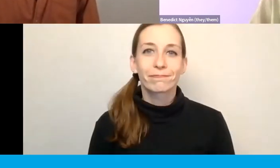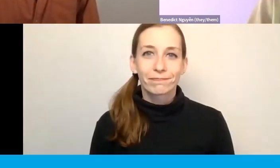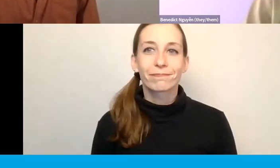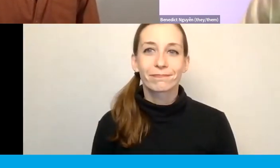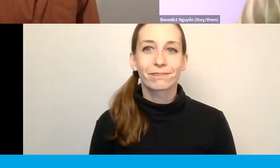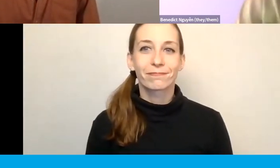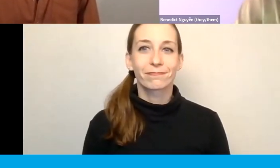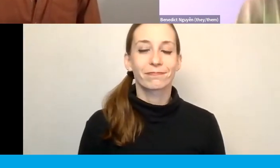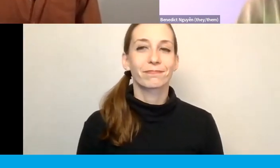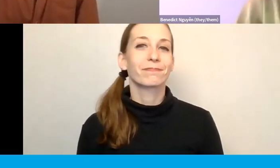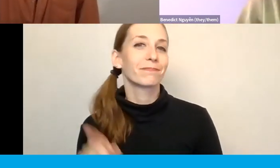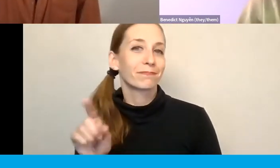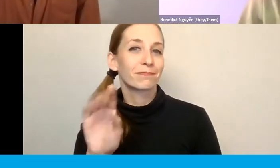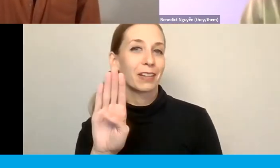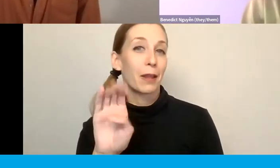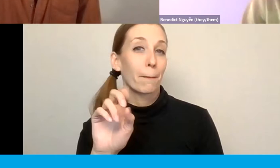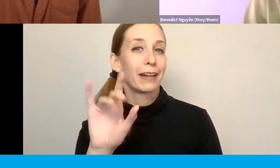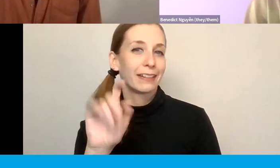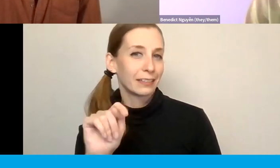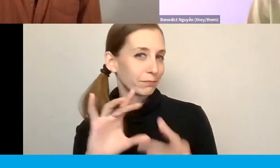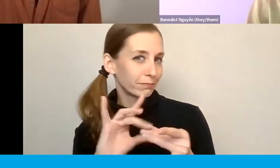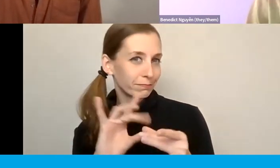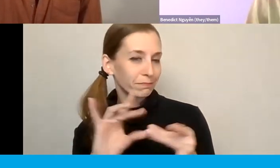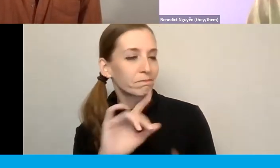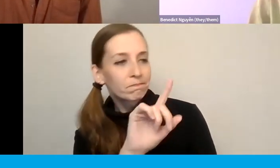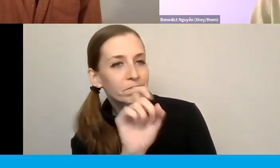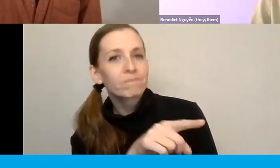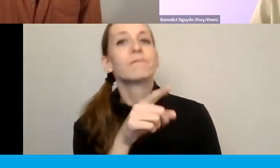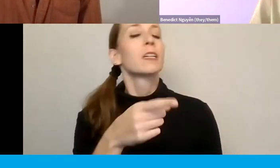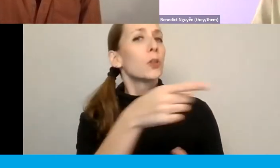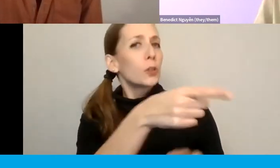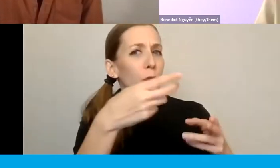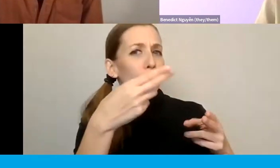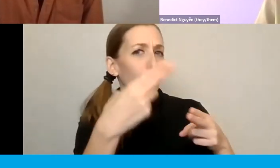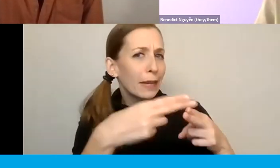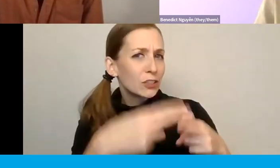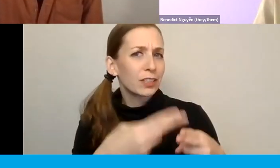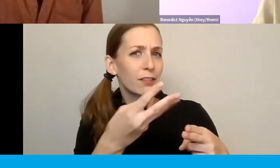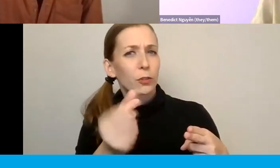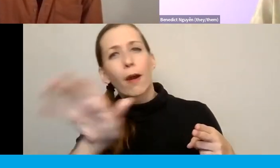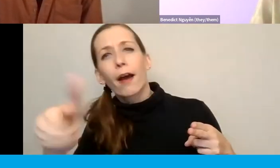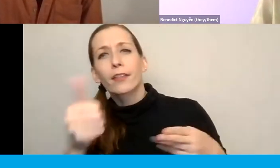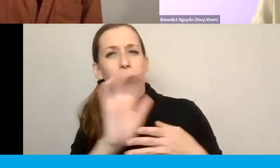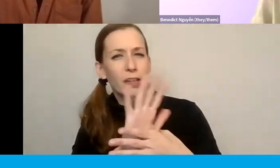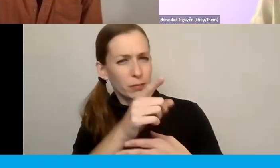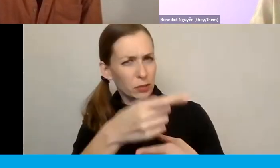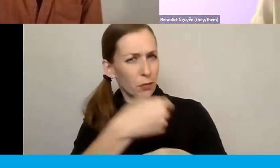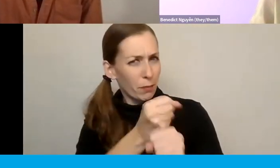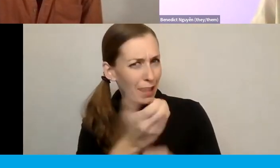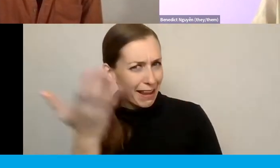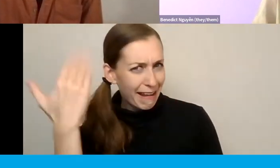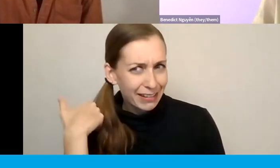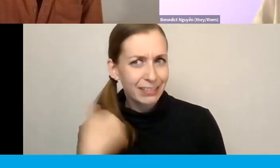You mentioned the other films that you've made over this pandemic, The Last Moon